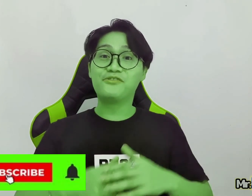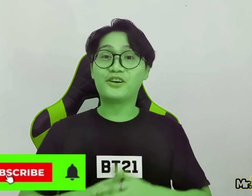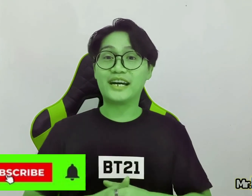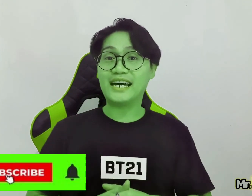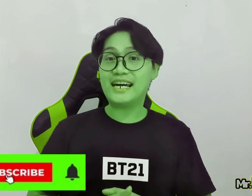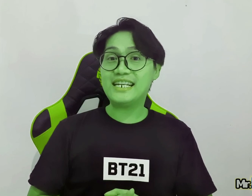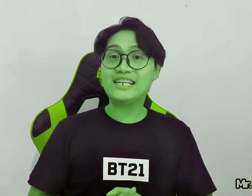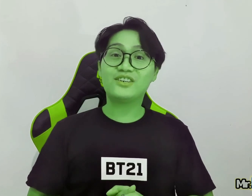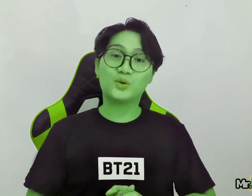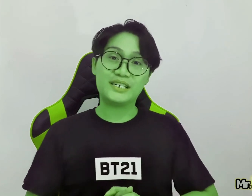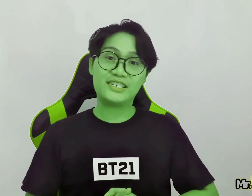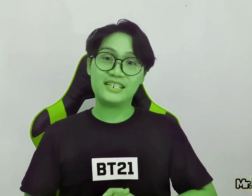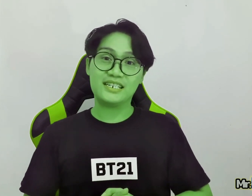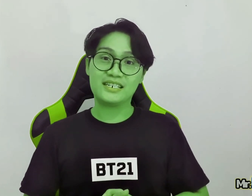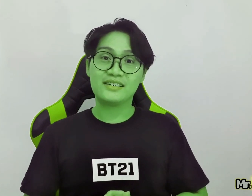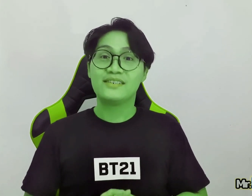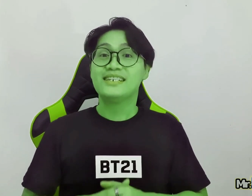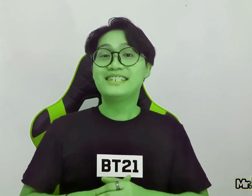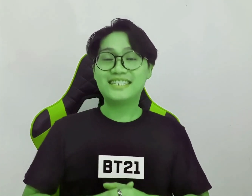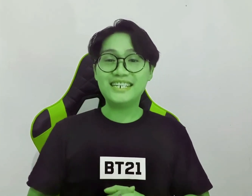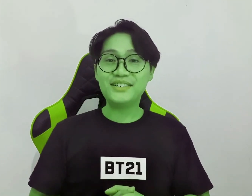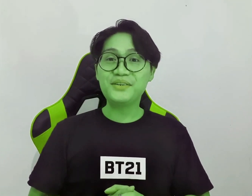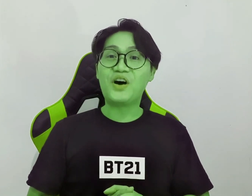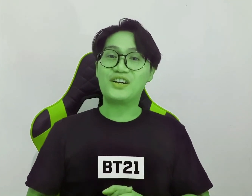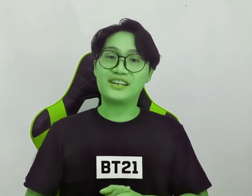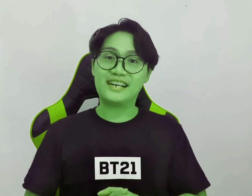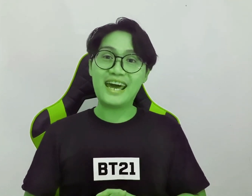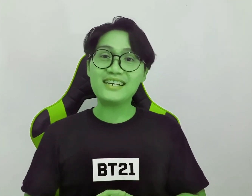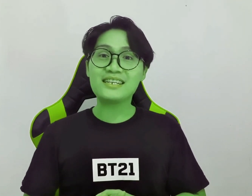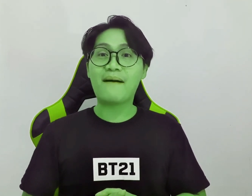for any question. See you on our next